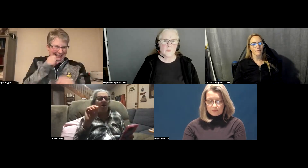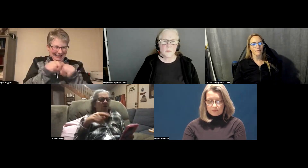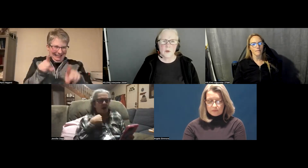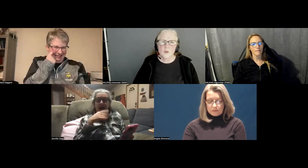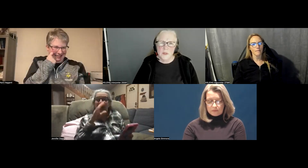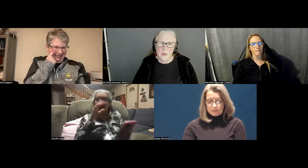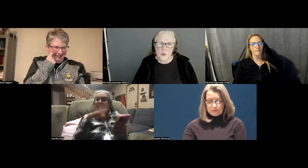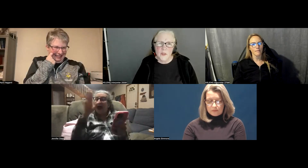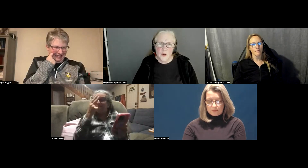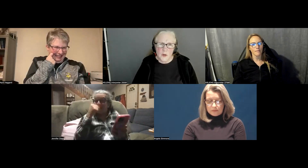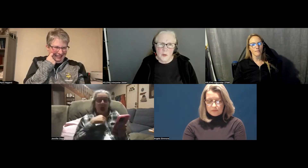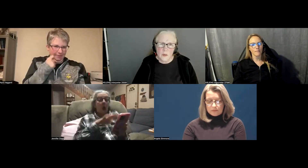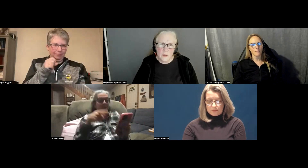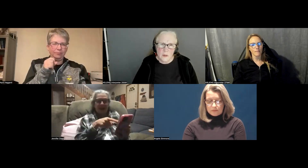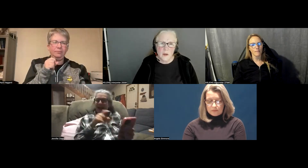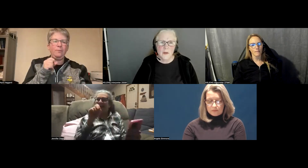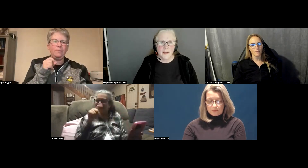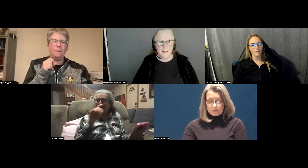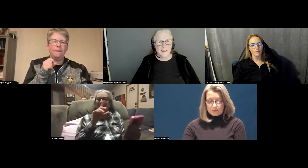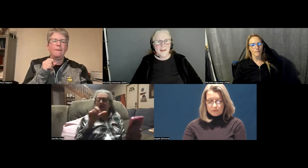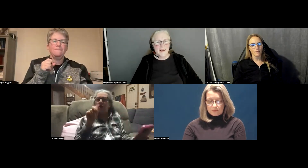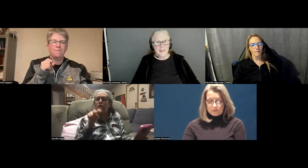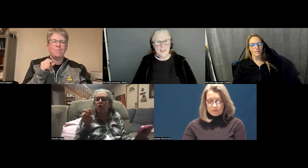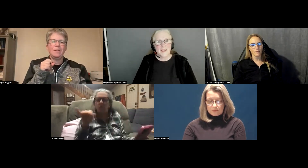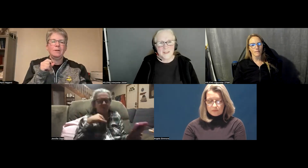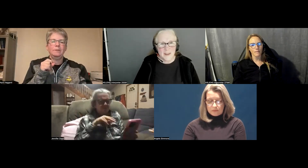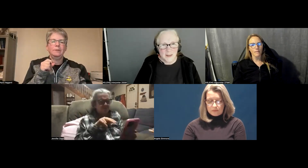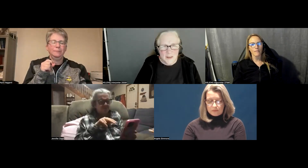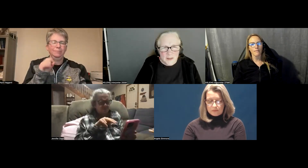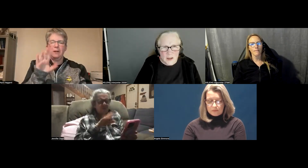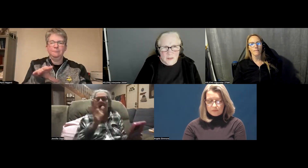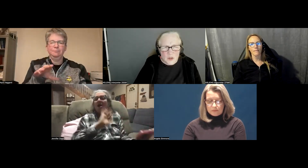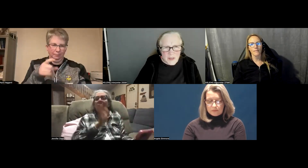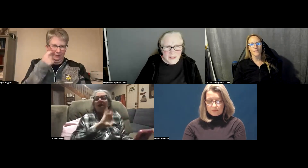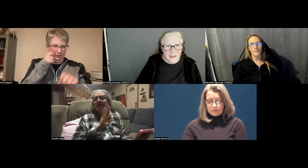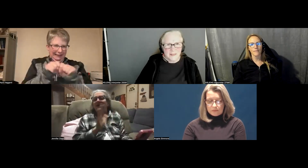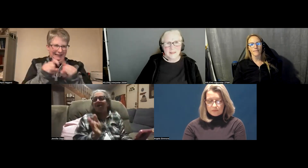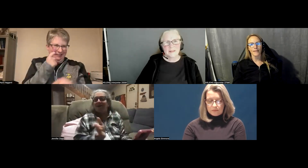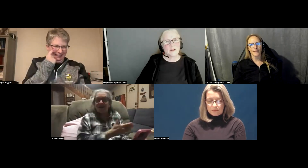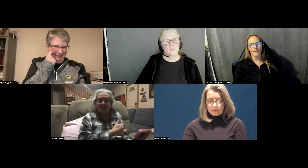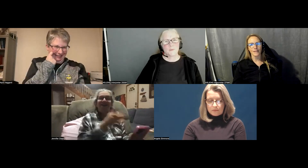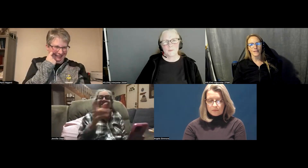Don't have September 22nd, 23rd. All right, I thought I saw it here. The 22nd. Nope.